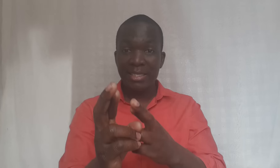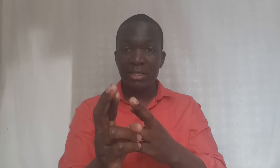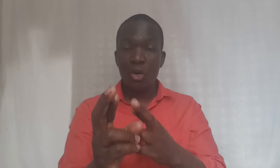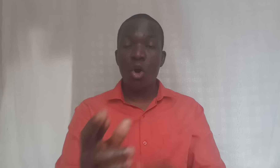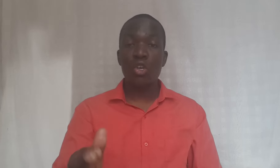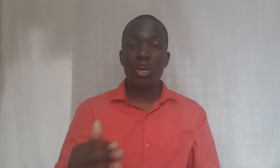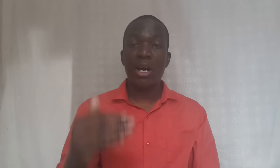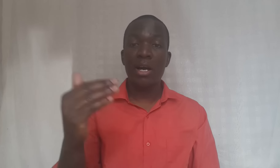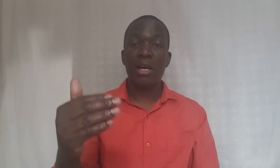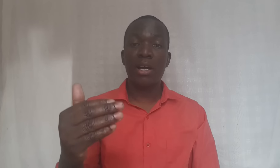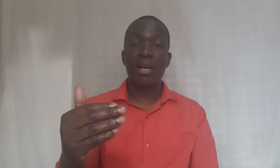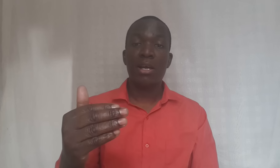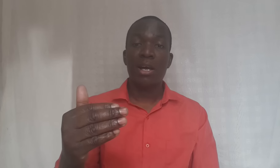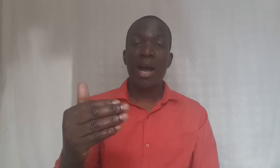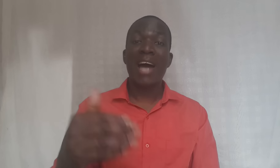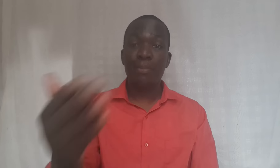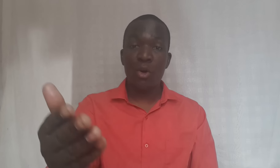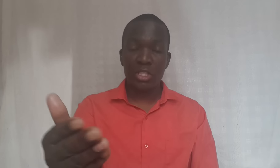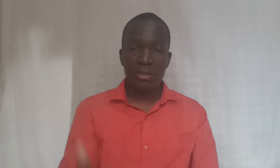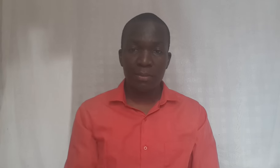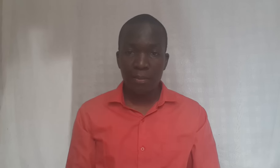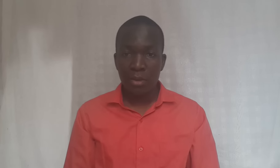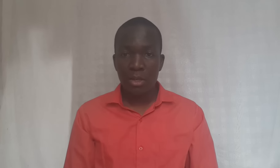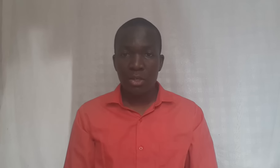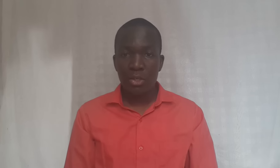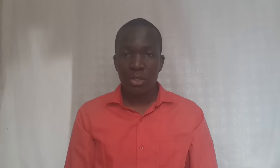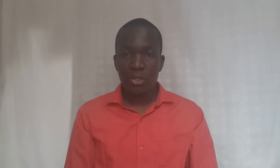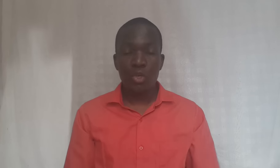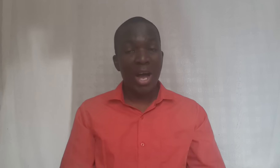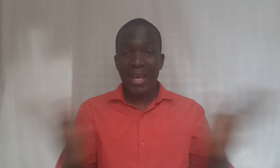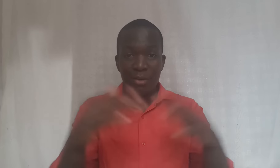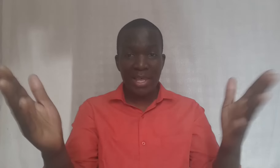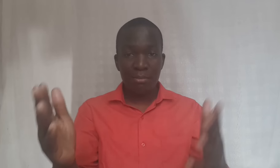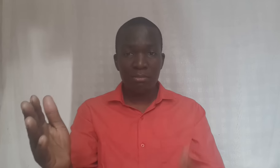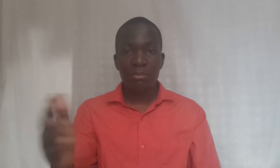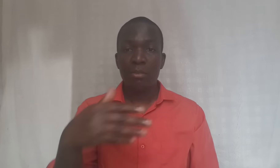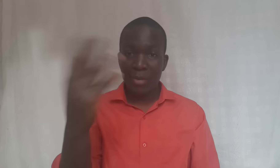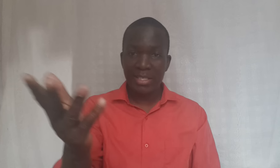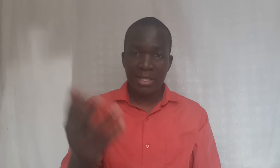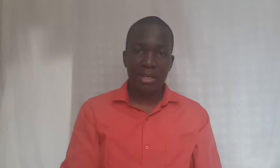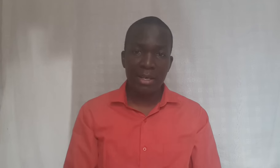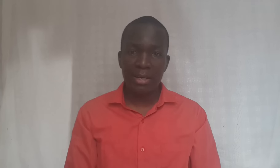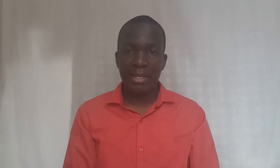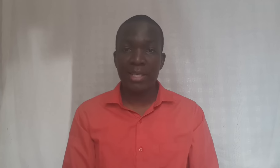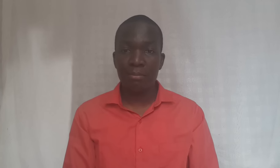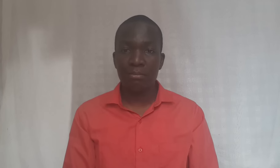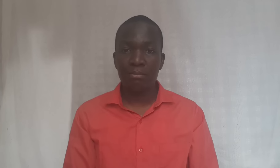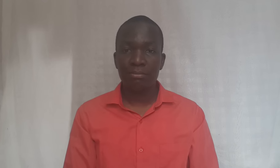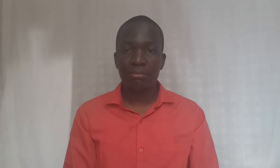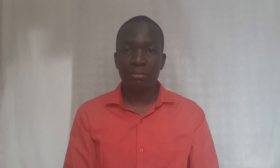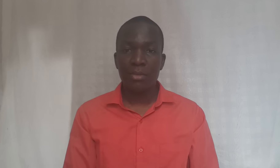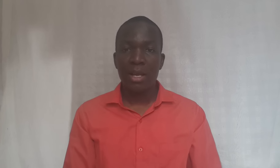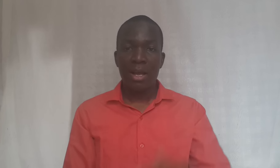results or a report. So either of them means the same.